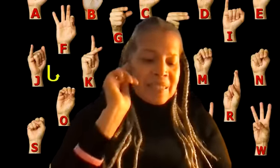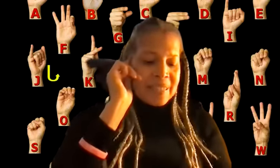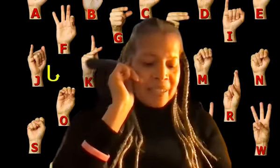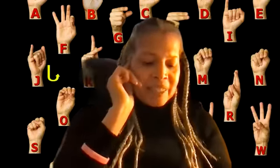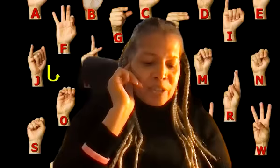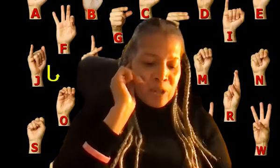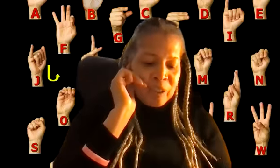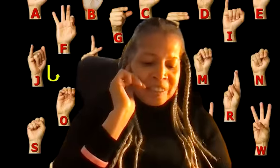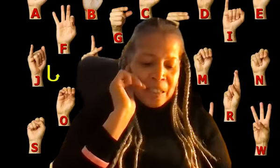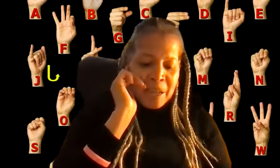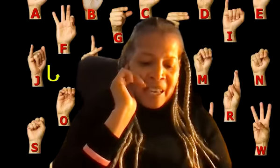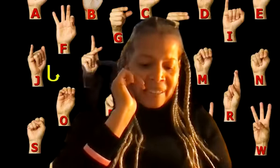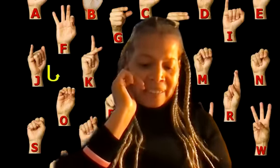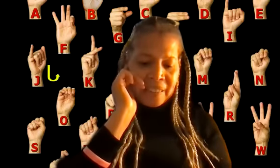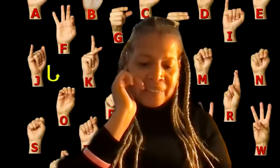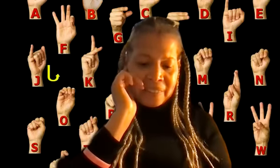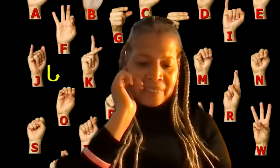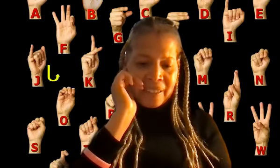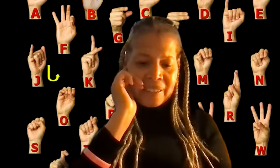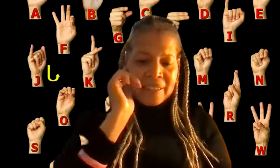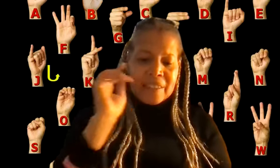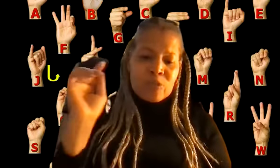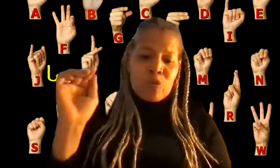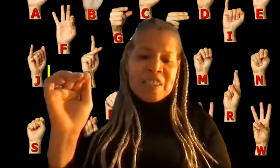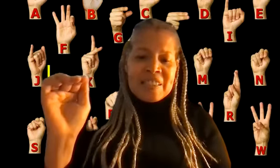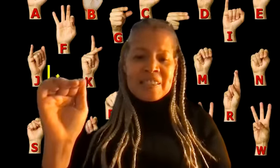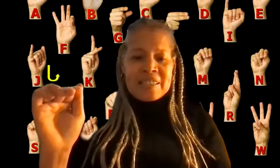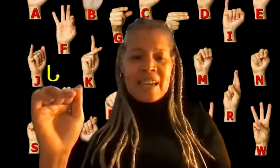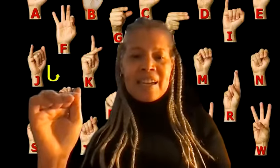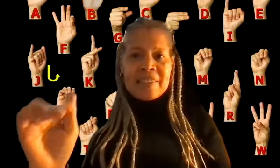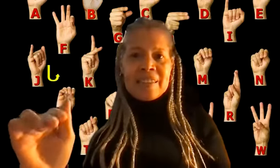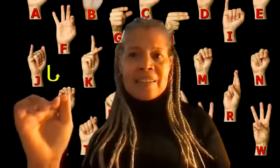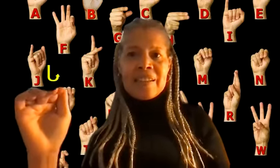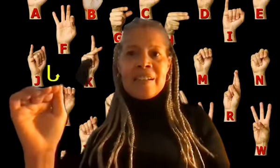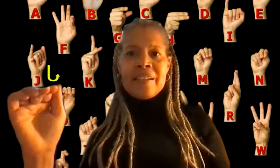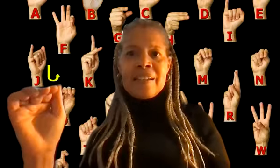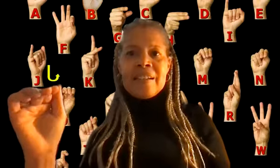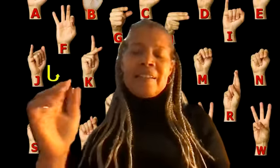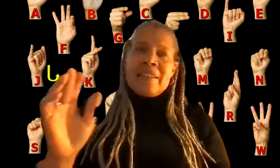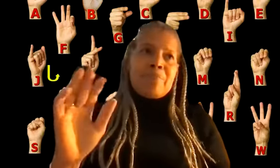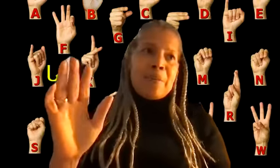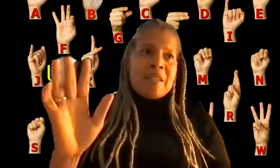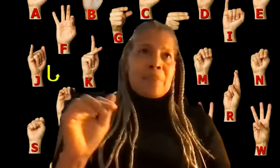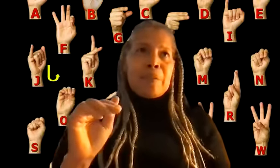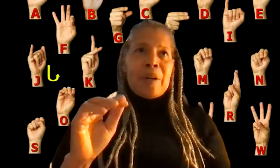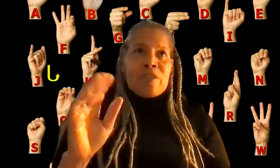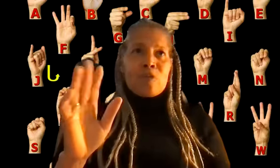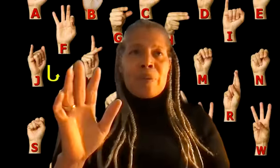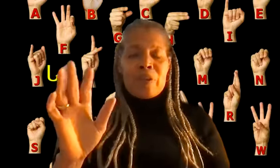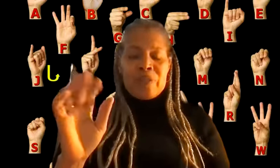to see how kids respond to him. And I think that the, in, in this one instance, I think that, and, and maybe that's a bit biased or maybe I don't have